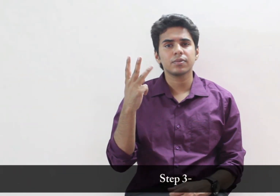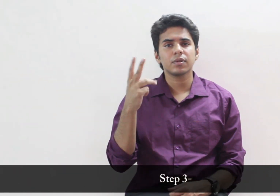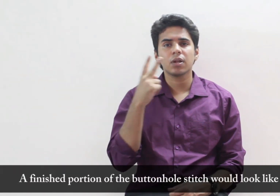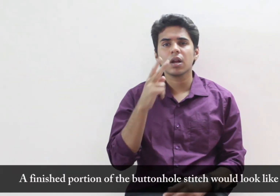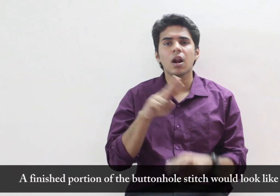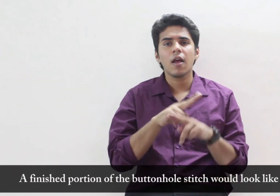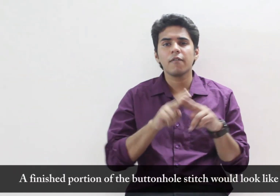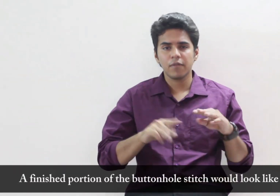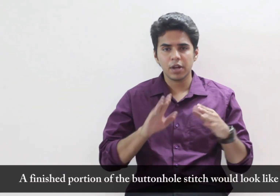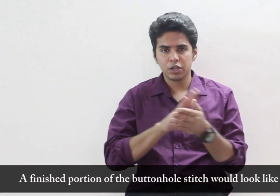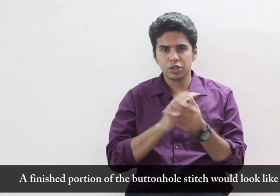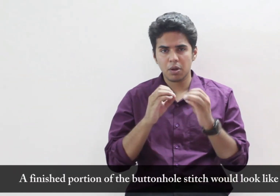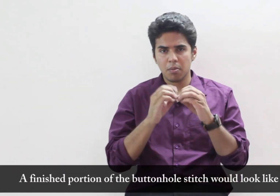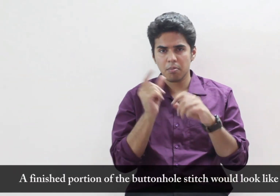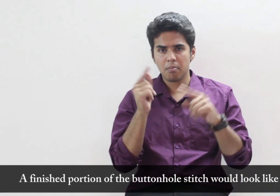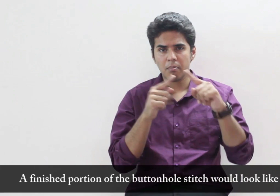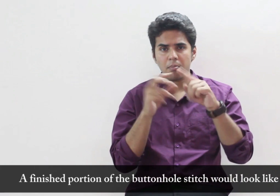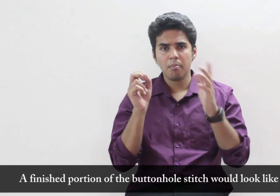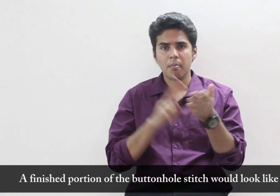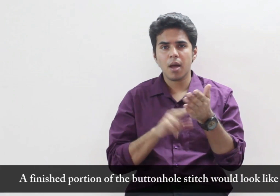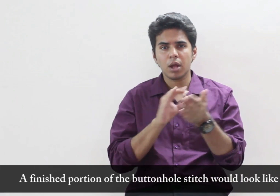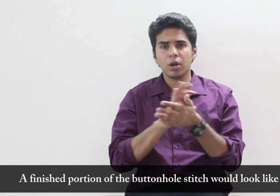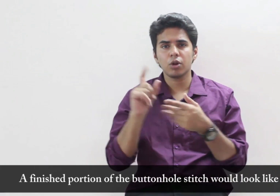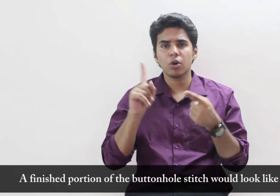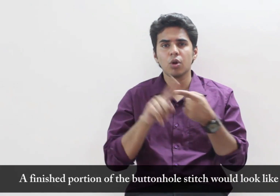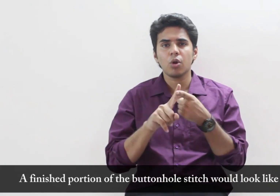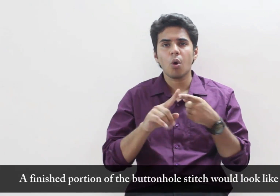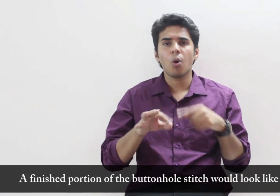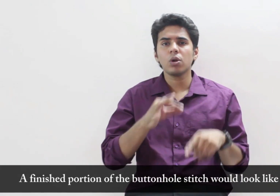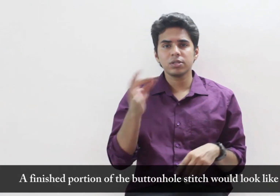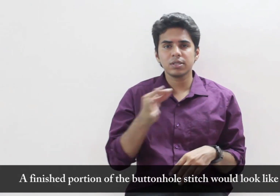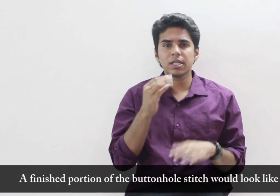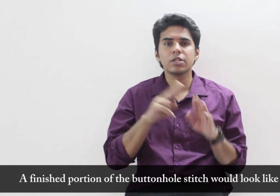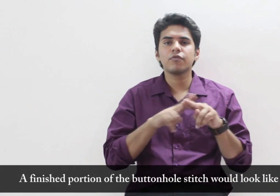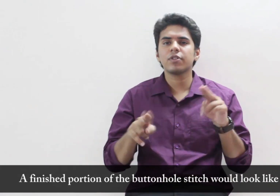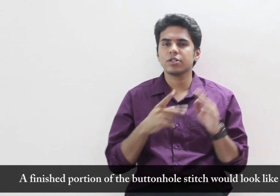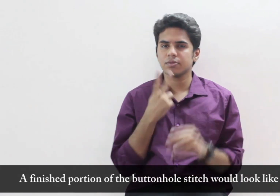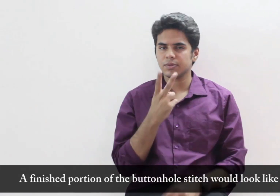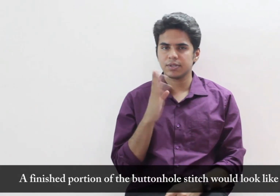A finished portion of the buttonhole stitch would look like as in figure.